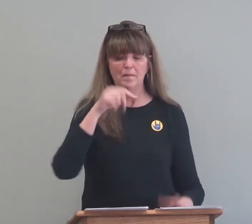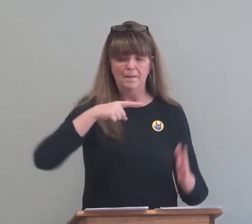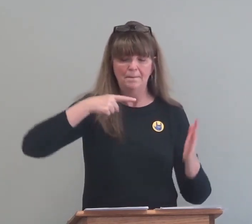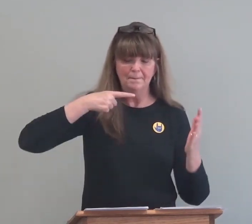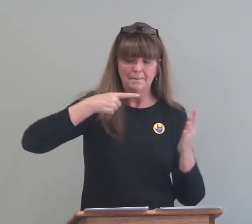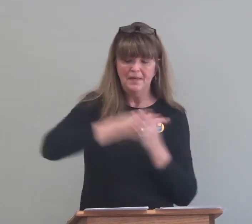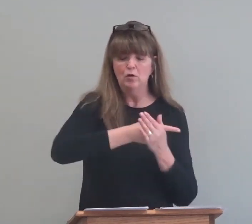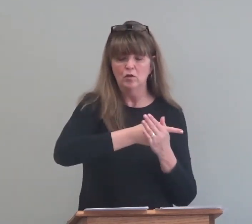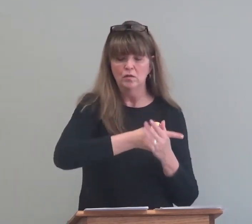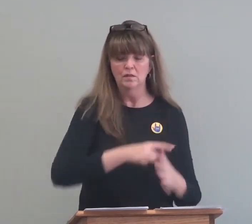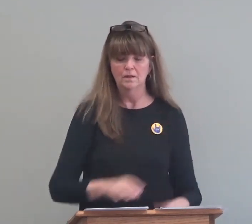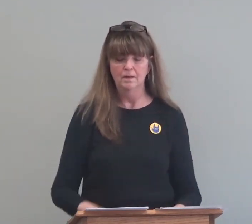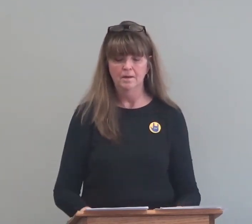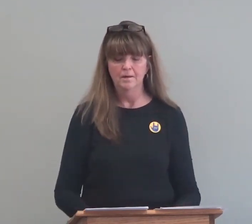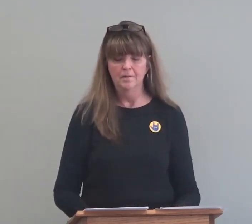His hands and feet will be pierced.